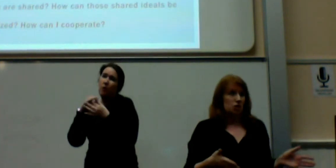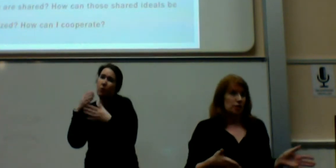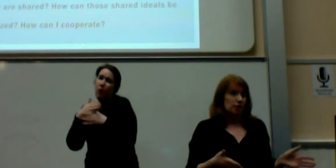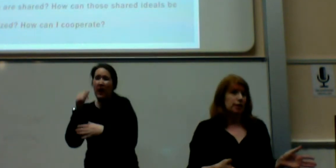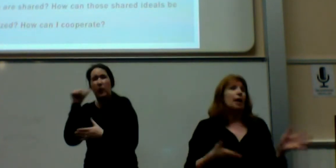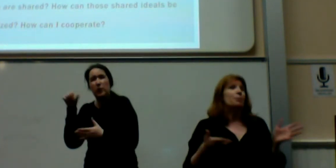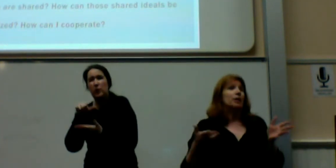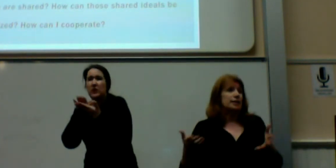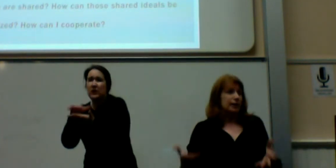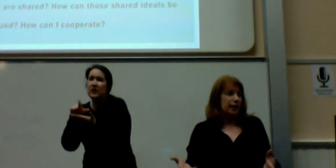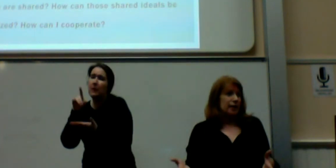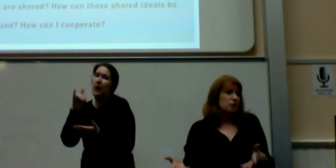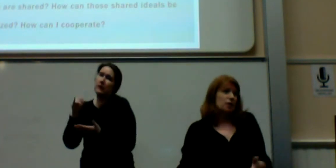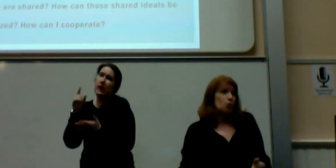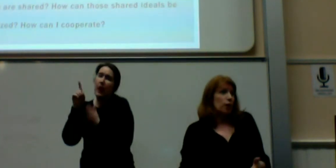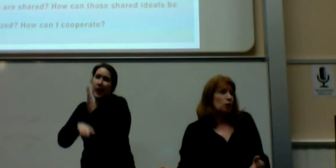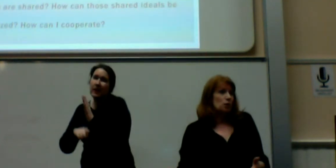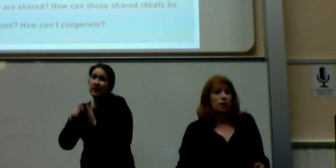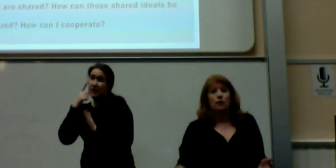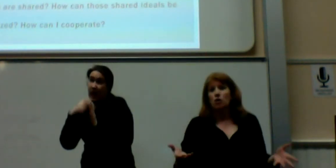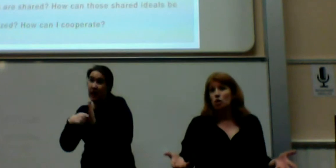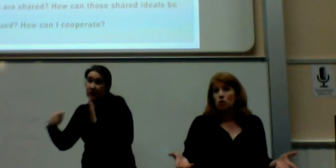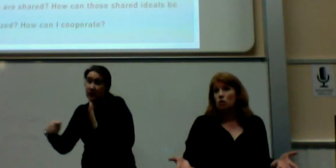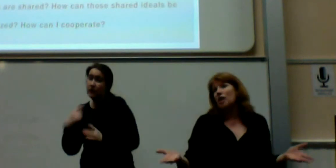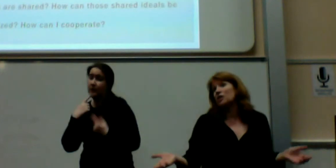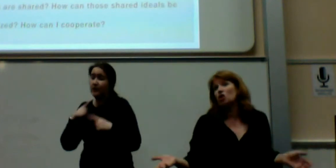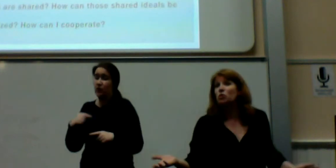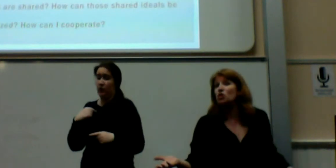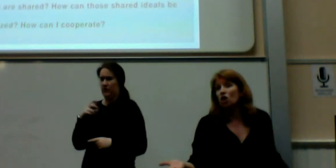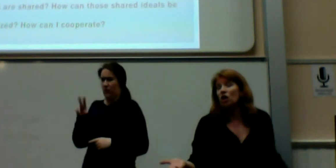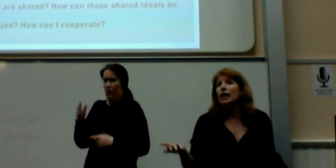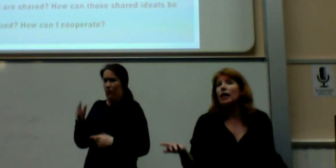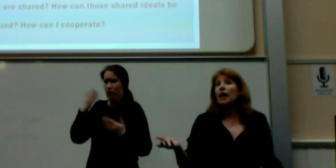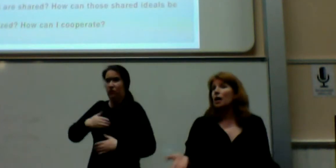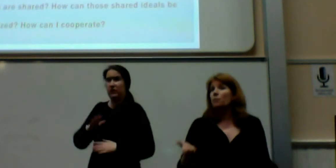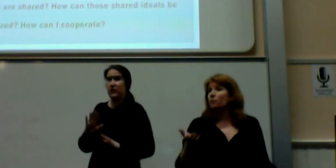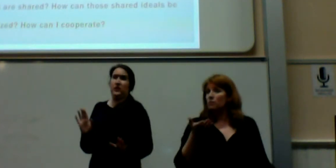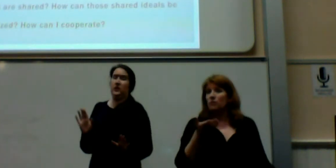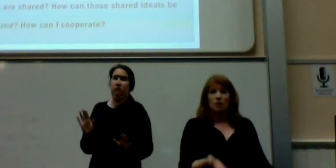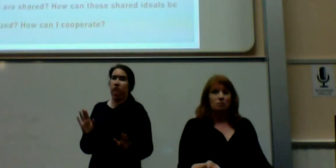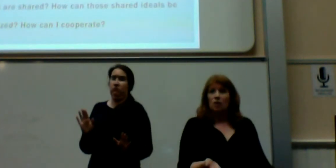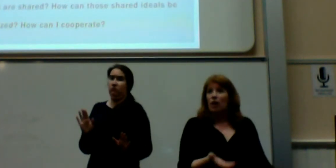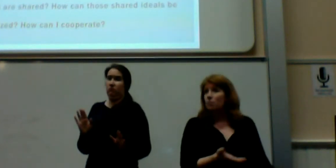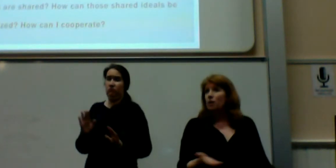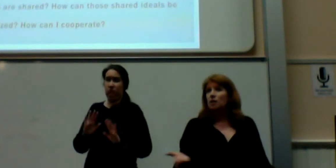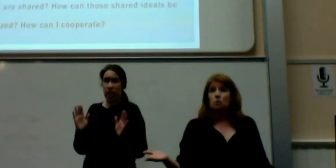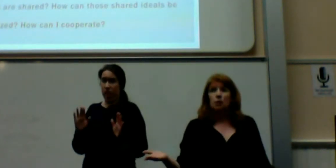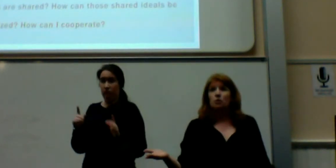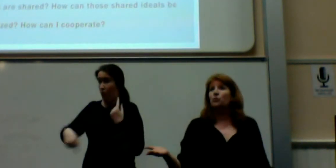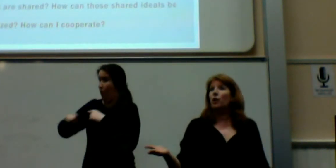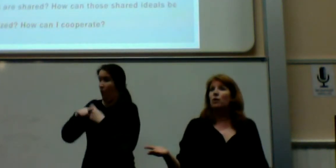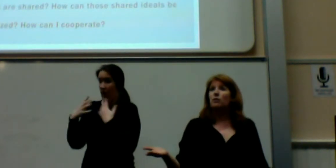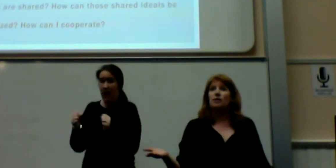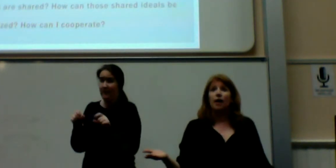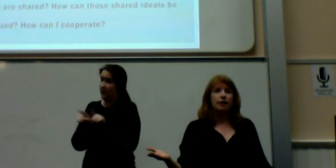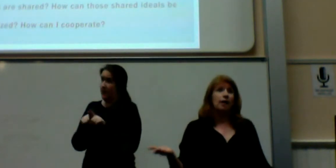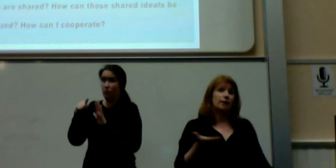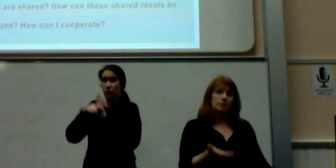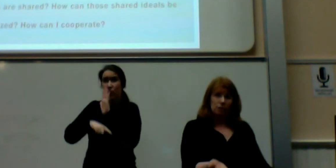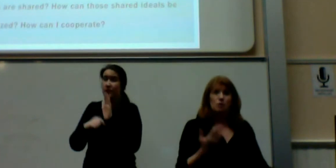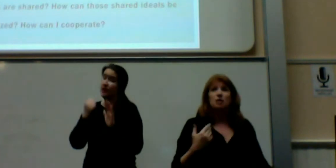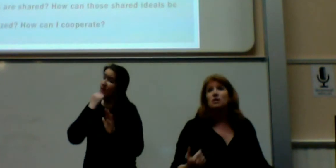such and such a date, but it's late, is there any way you can, and the teacher, you say, no, sorry. Everybody is supposed to follow